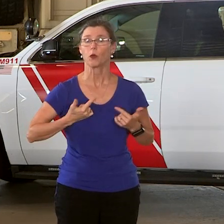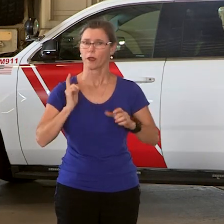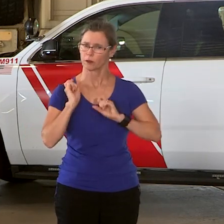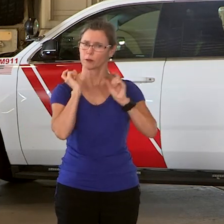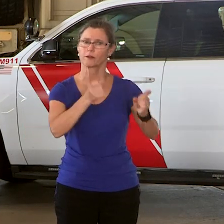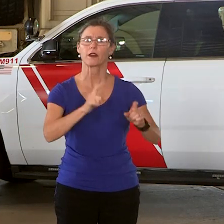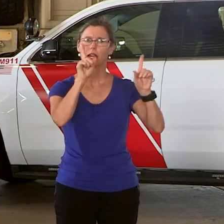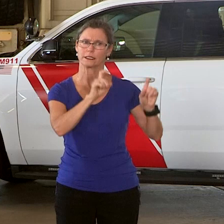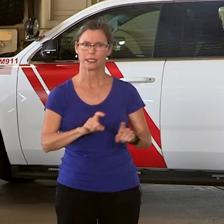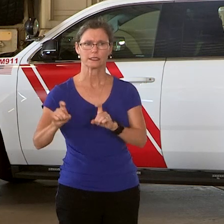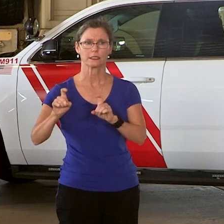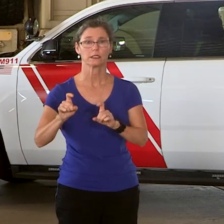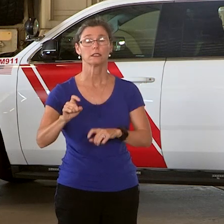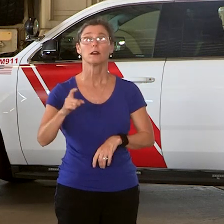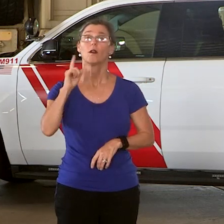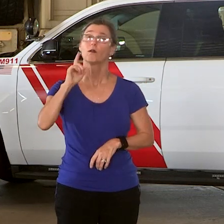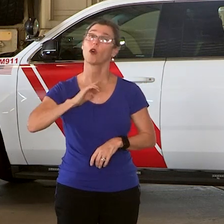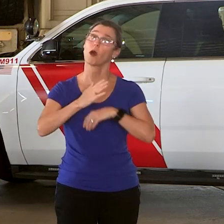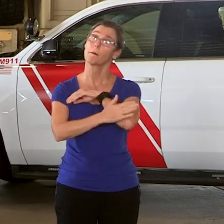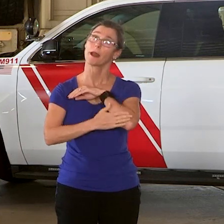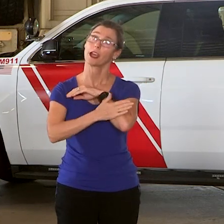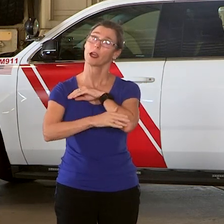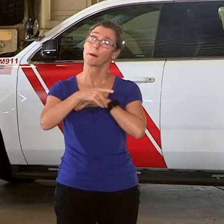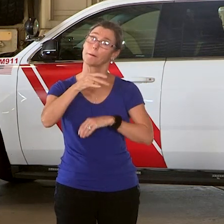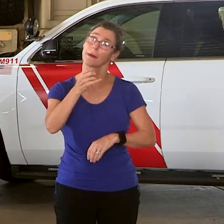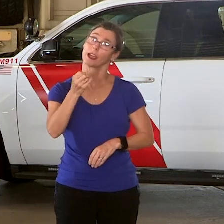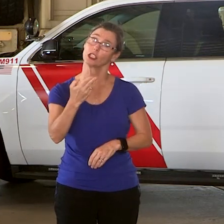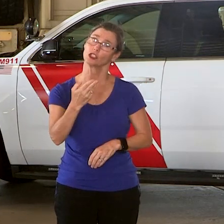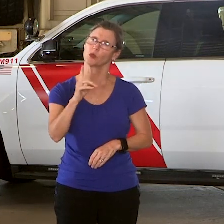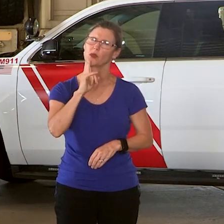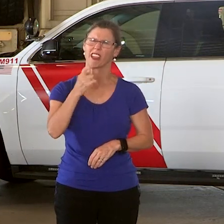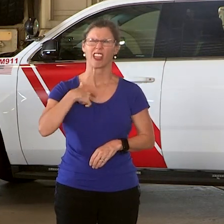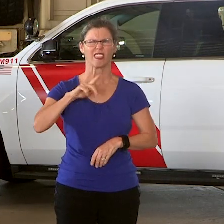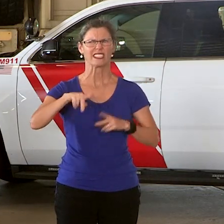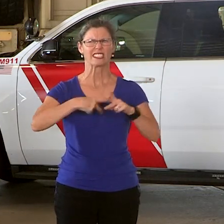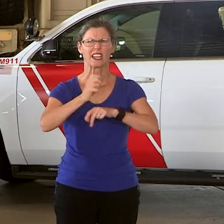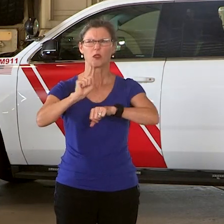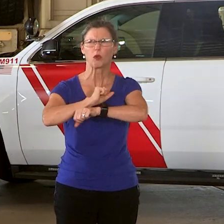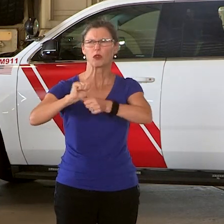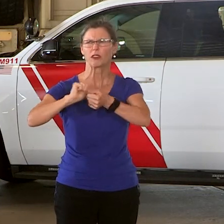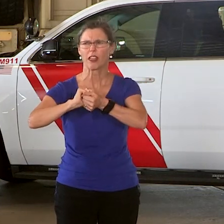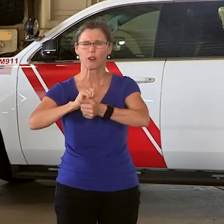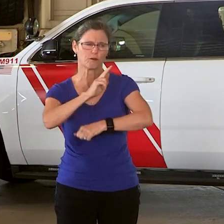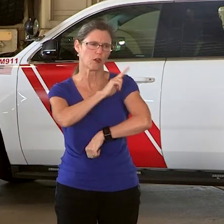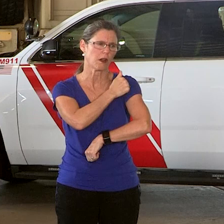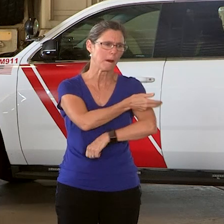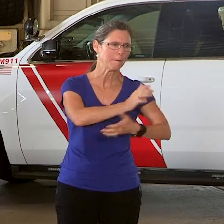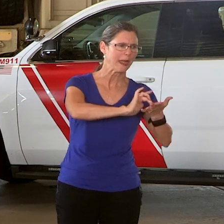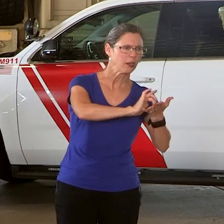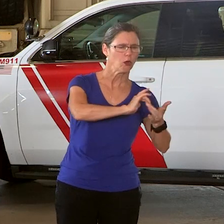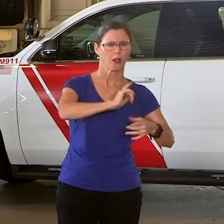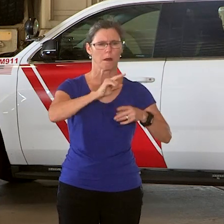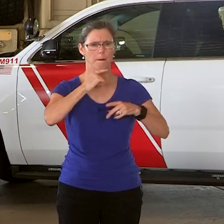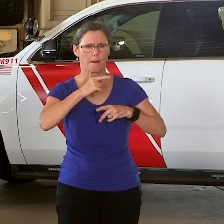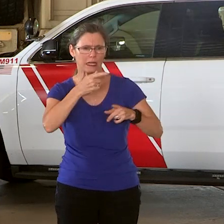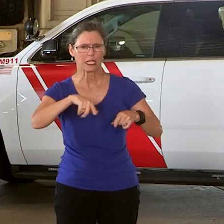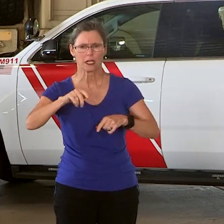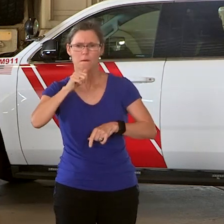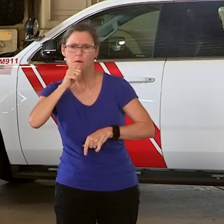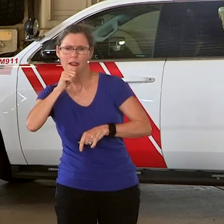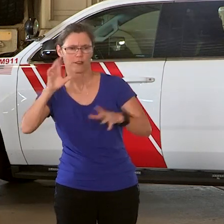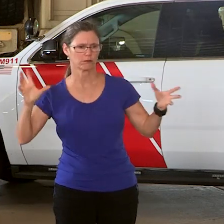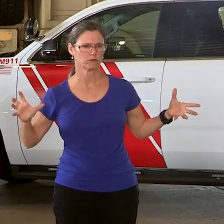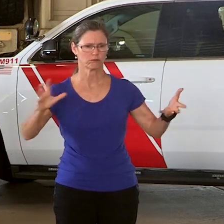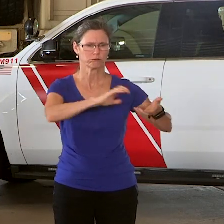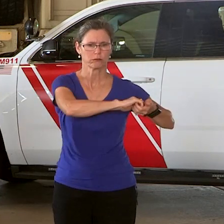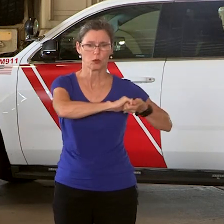in the history of Calcasieu Parish if we have ever had a collaboration between the medical community, public, private partners like